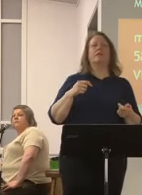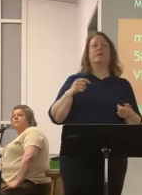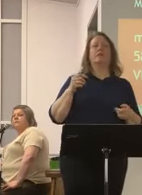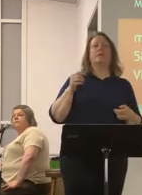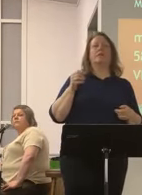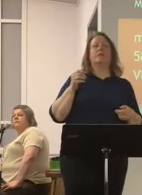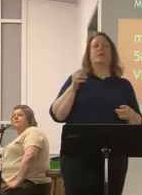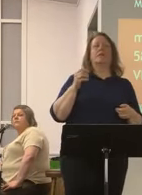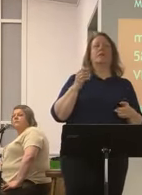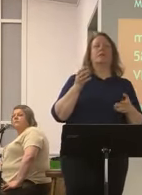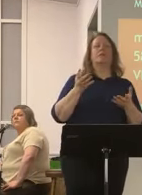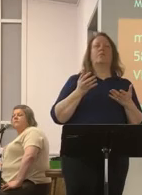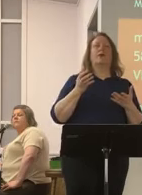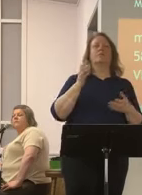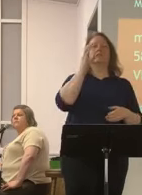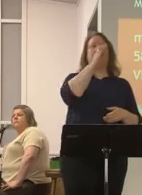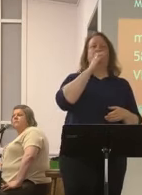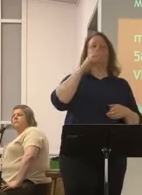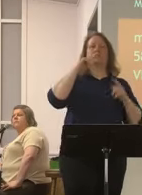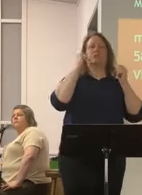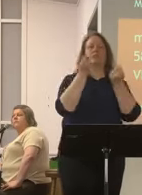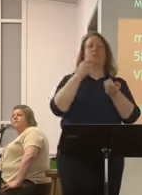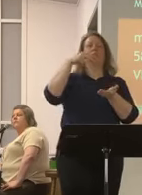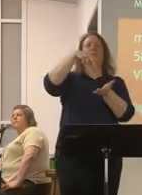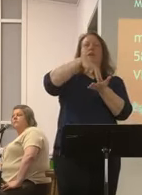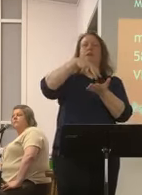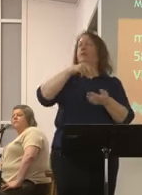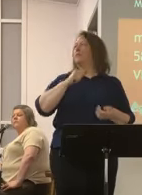that are here? Oh, okay. Good.